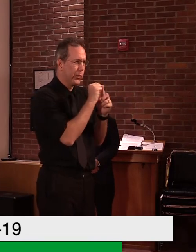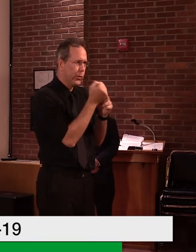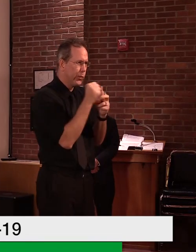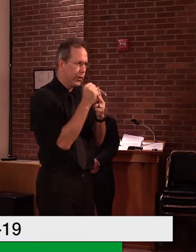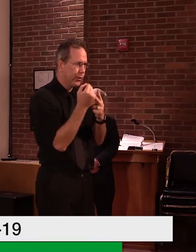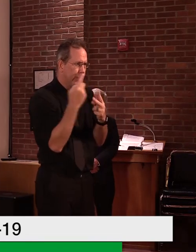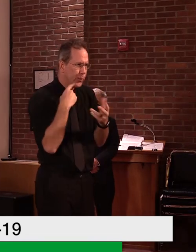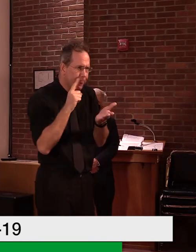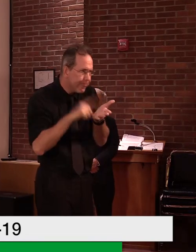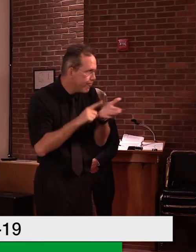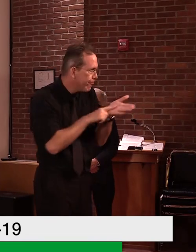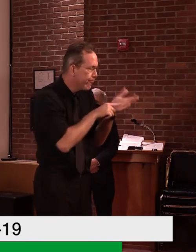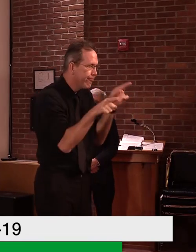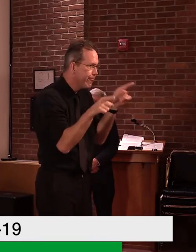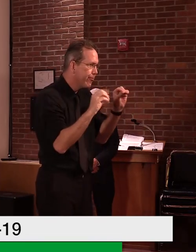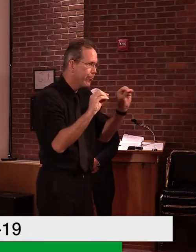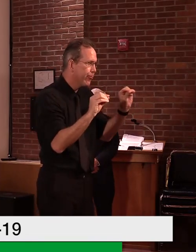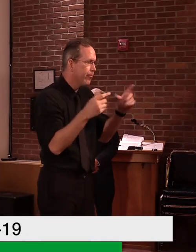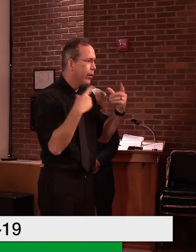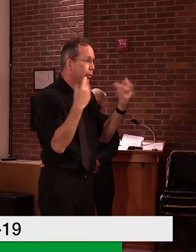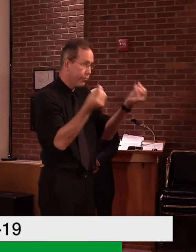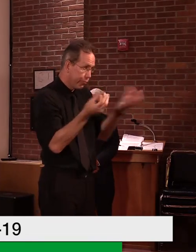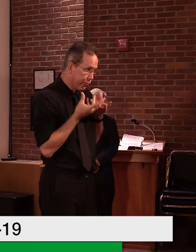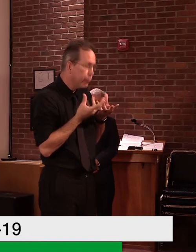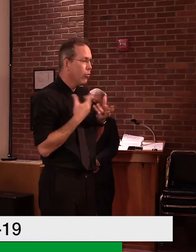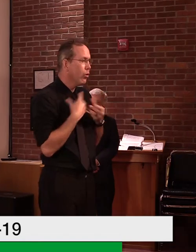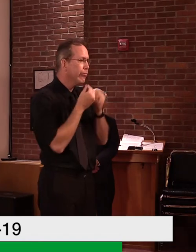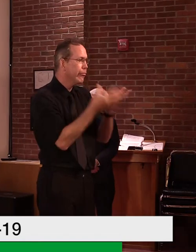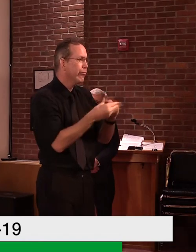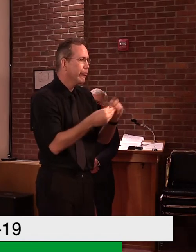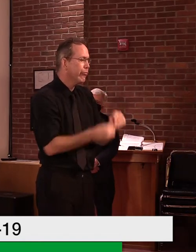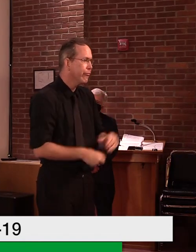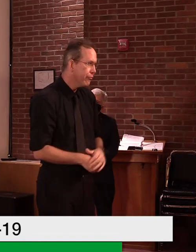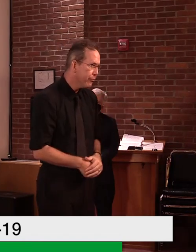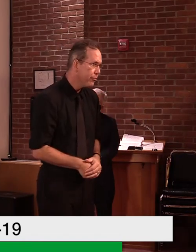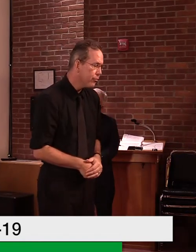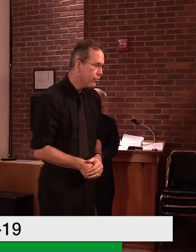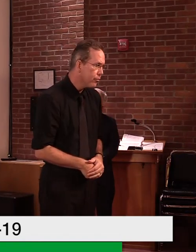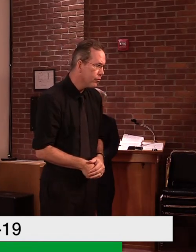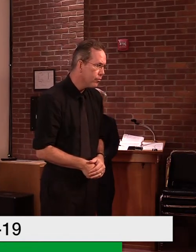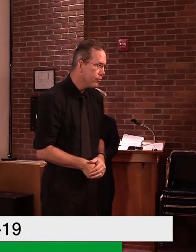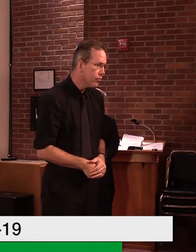understanding that they've shed on any light they've shed on this problem.